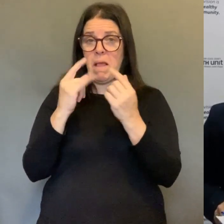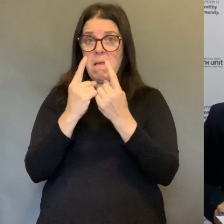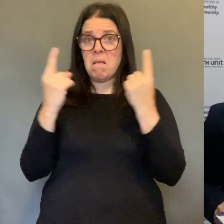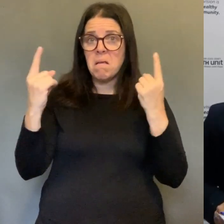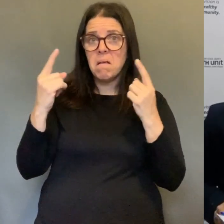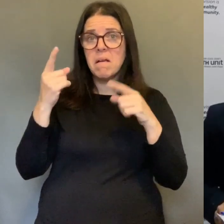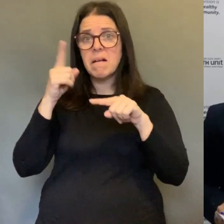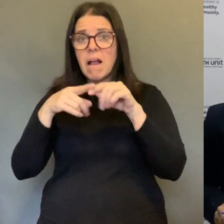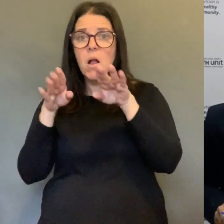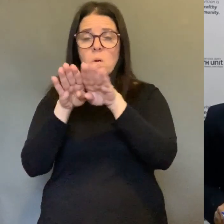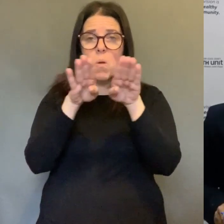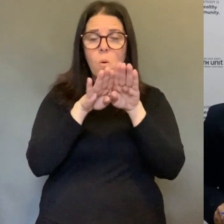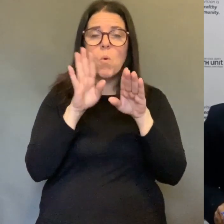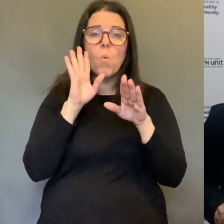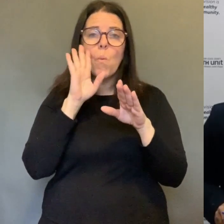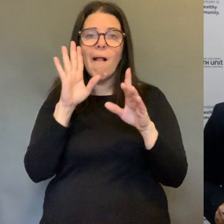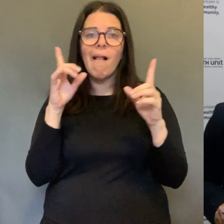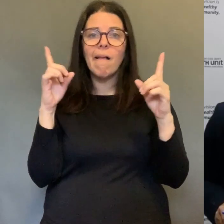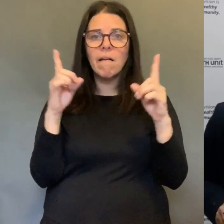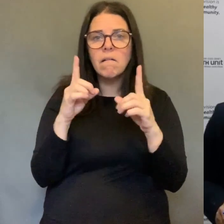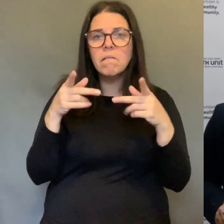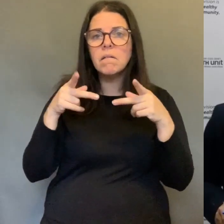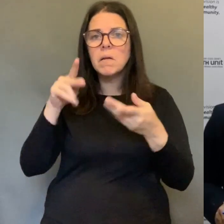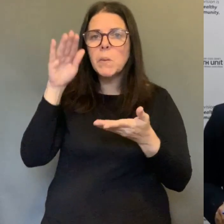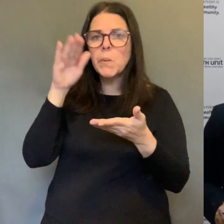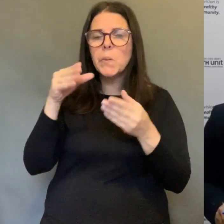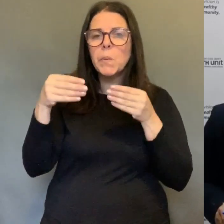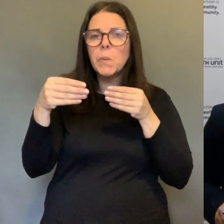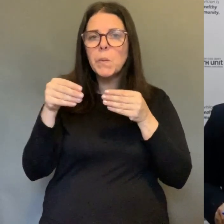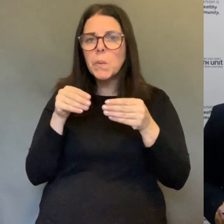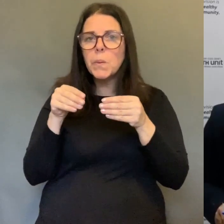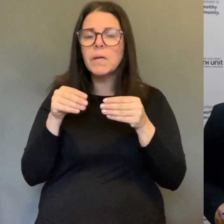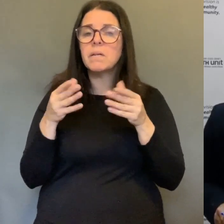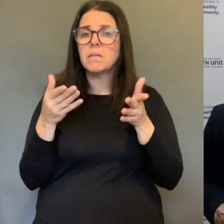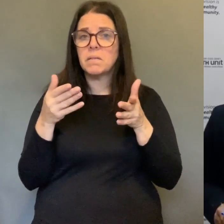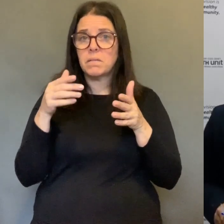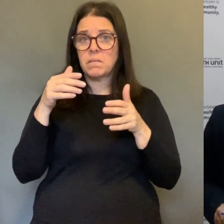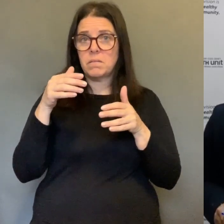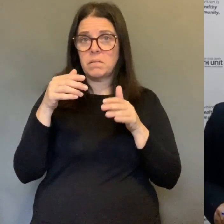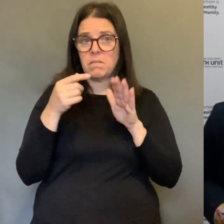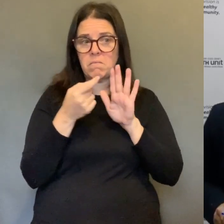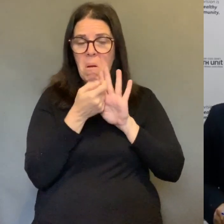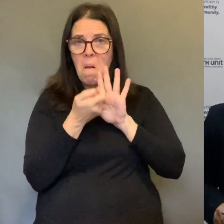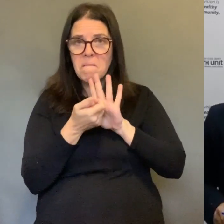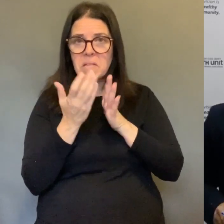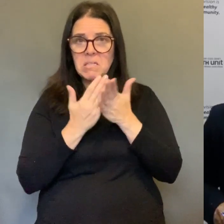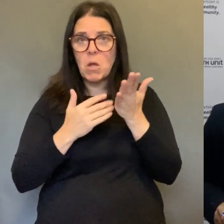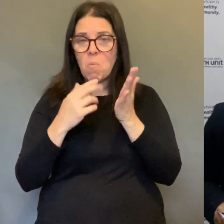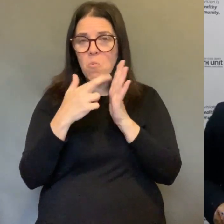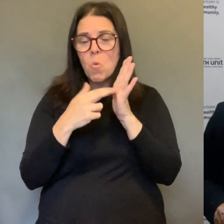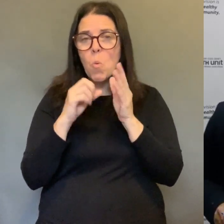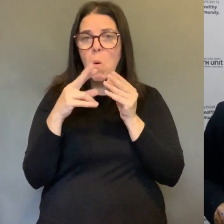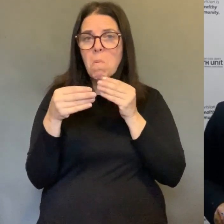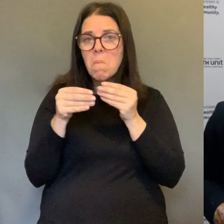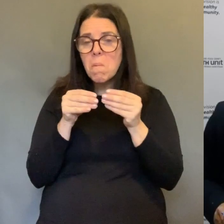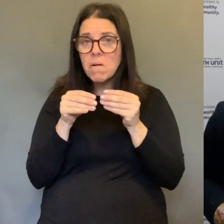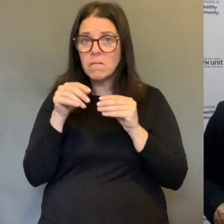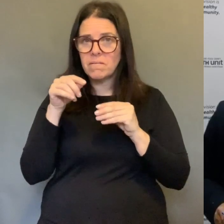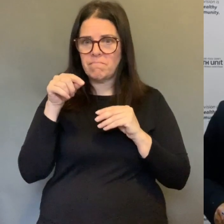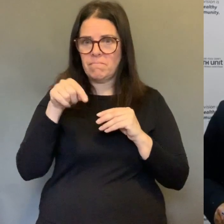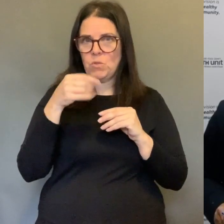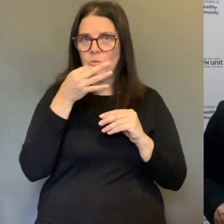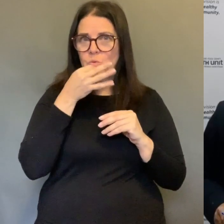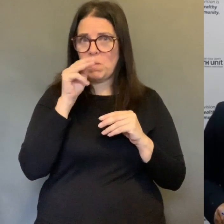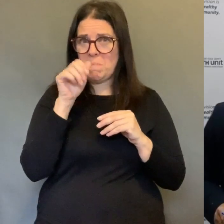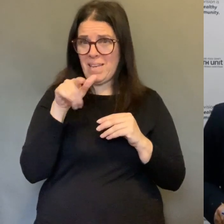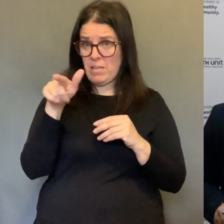these cases or these impact of our actions show up weeks later. Anything that we are doing right